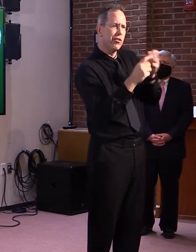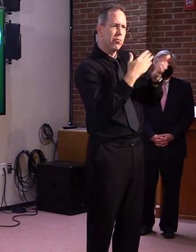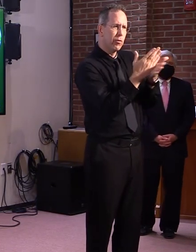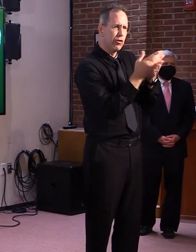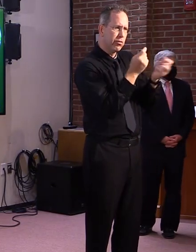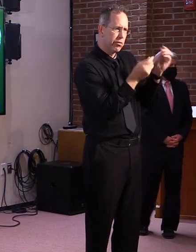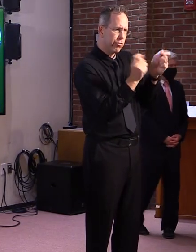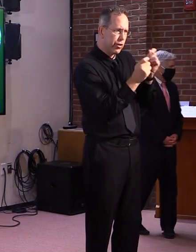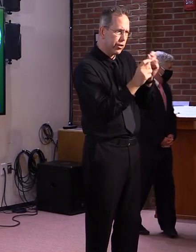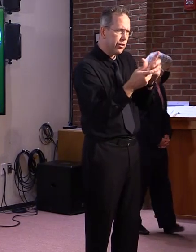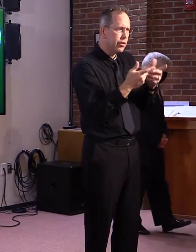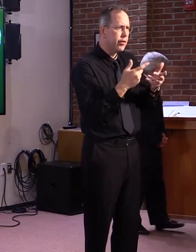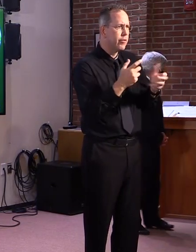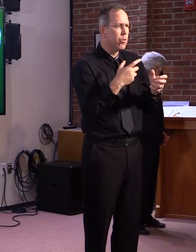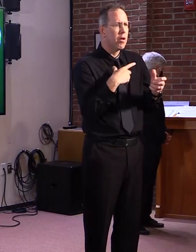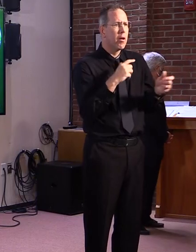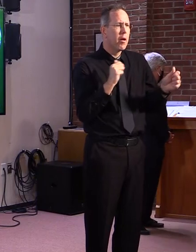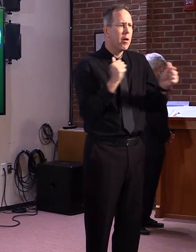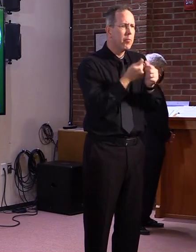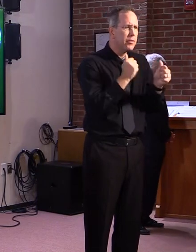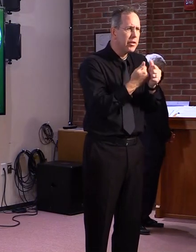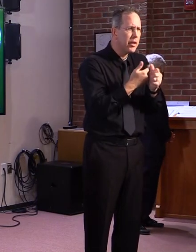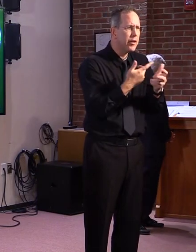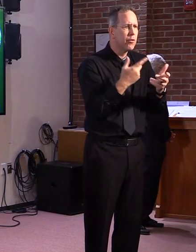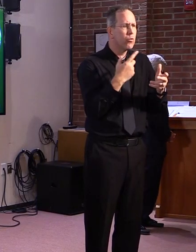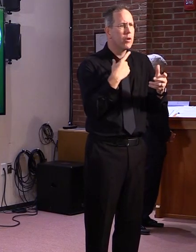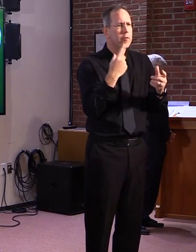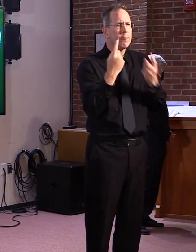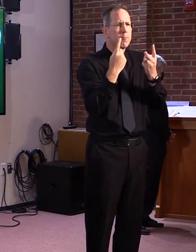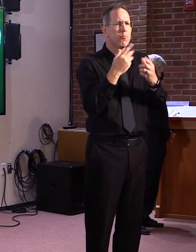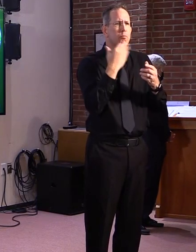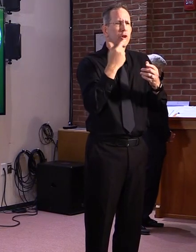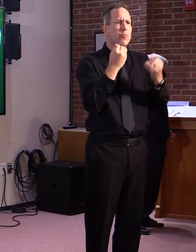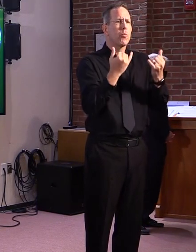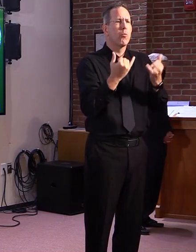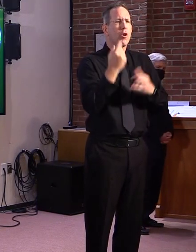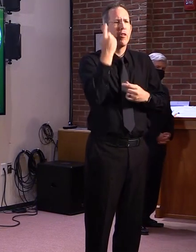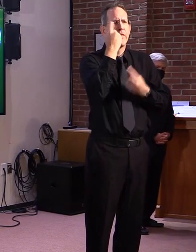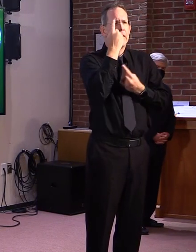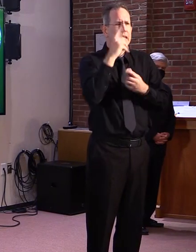contemporary, particularly as the governor noted, in training and also in information technology.